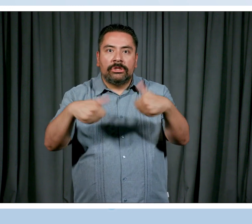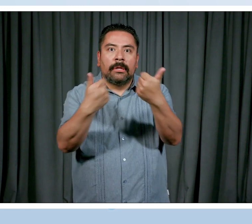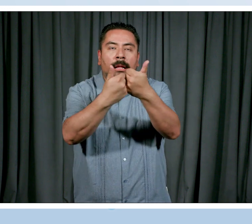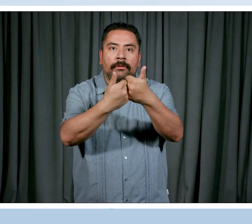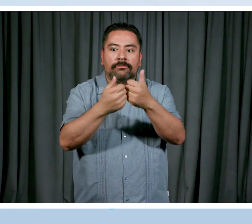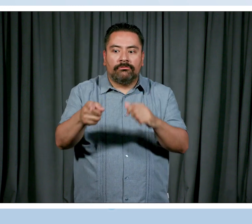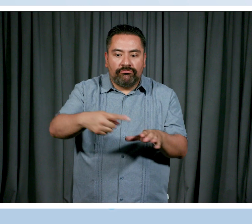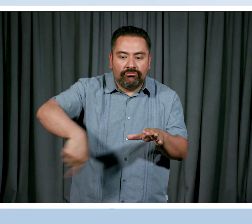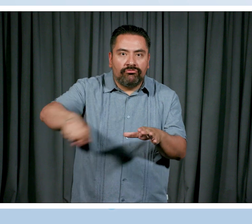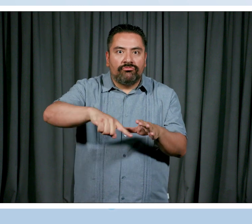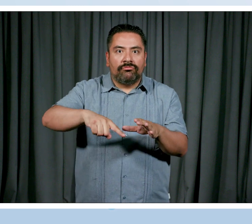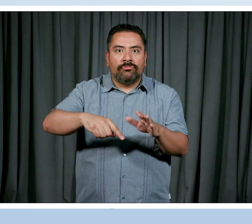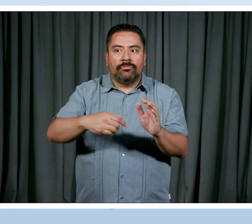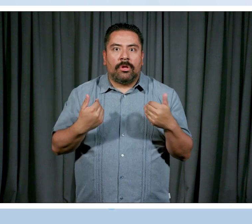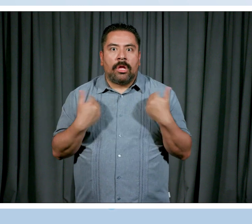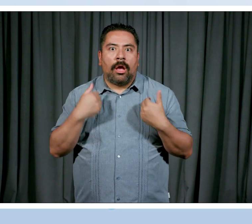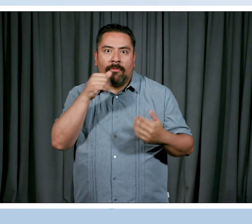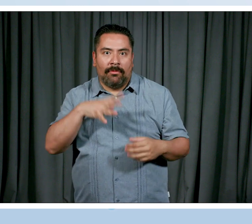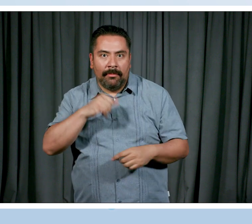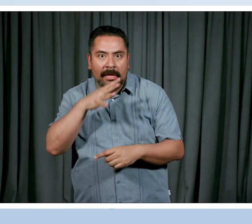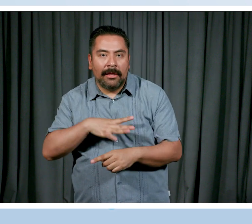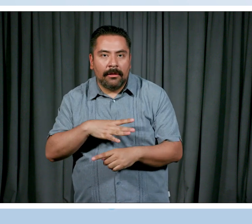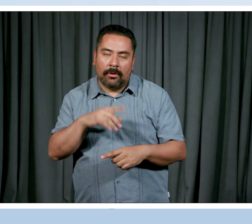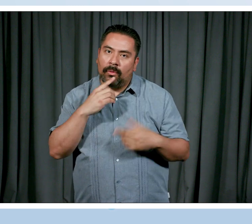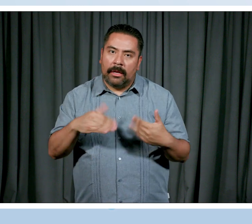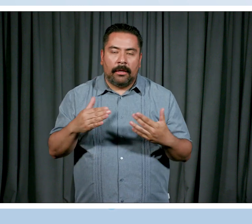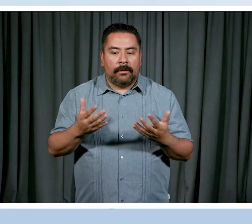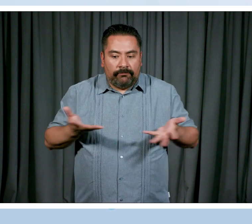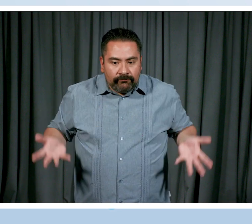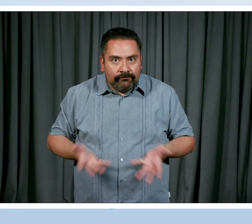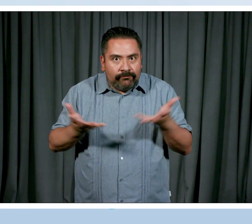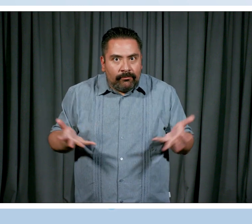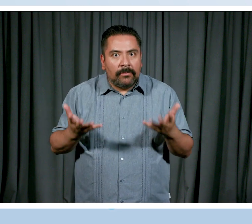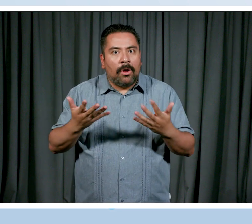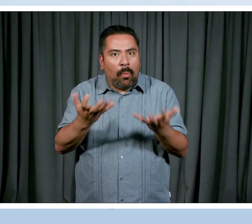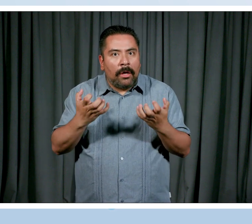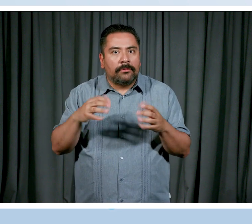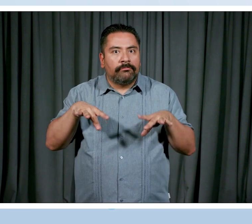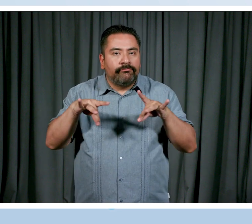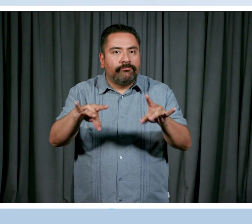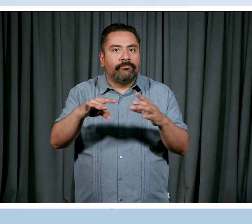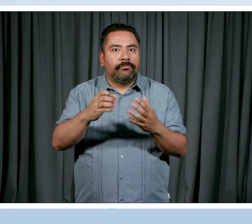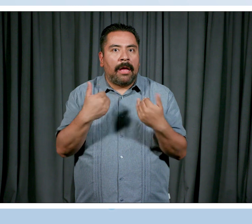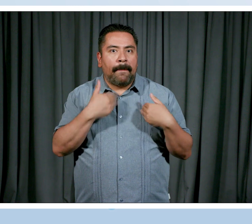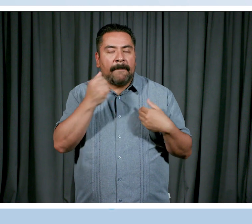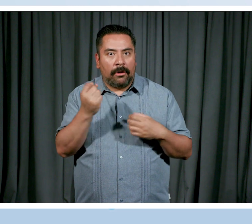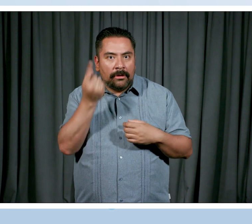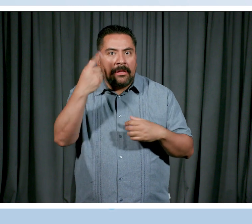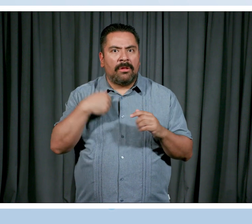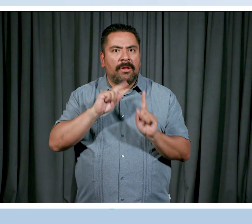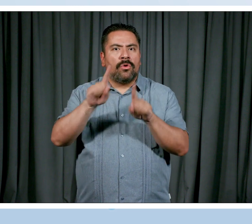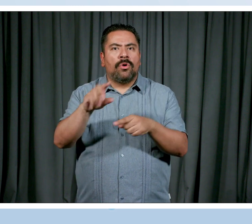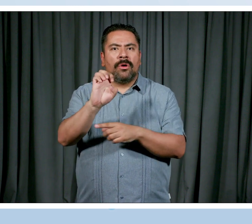challenges that were facing these young women. And it really pushed me to want to better my understanding. And so I went to Erickson